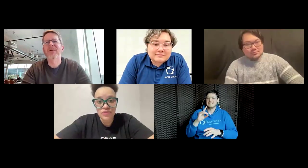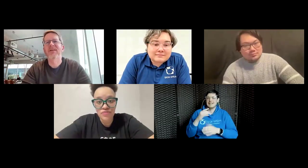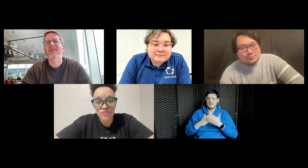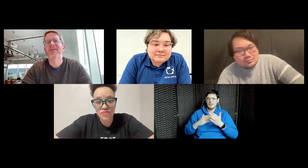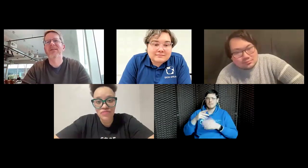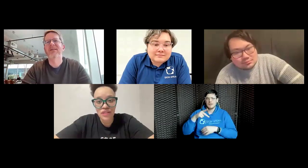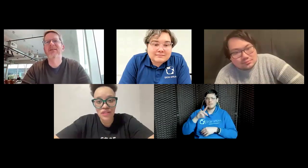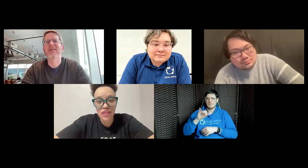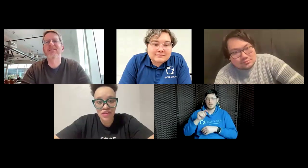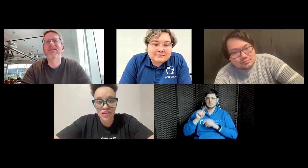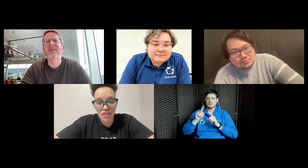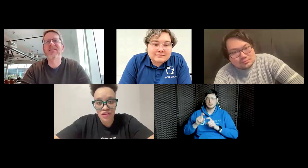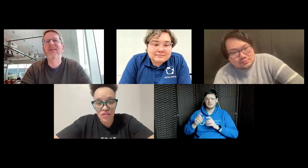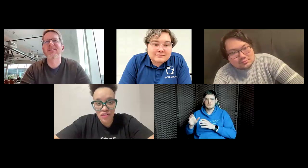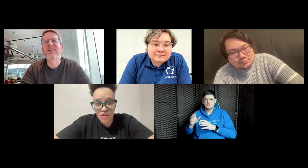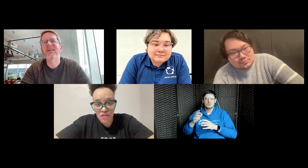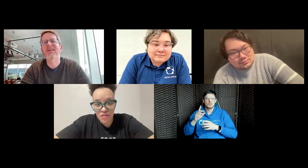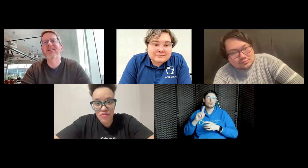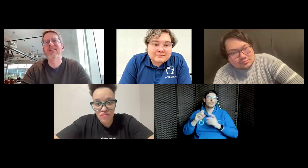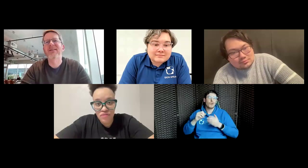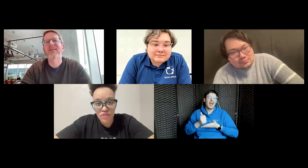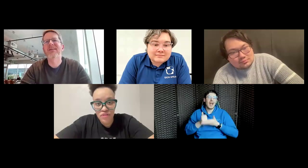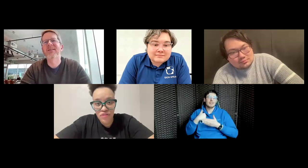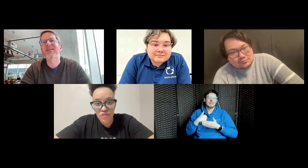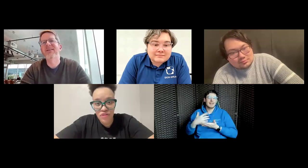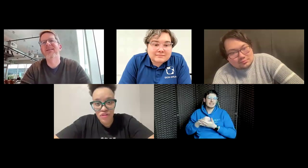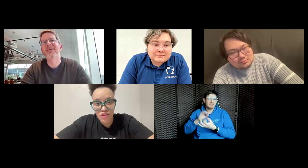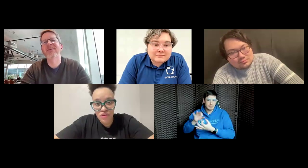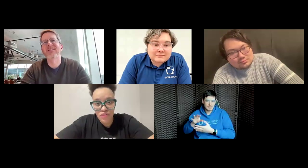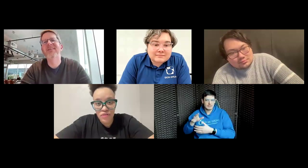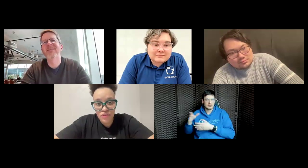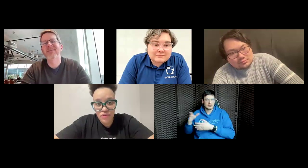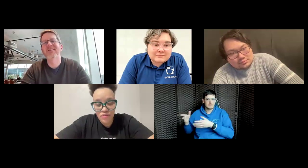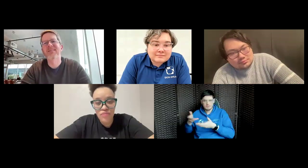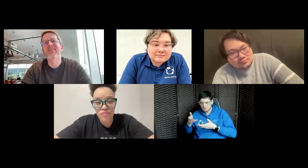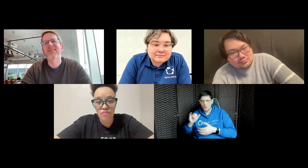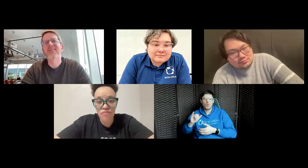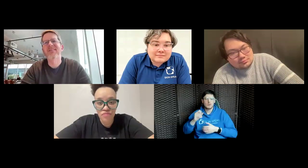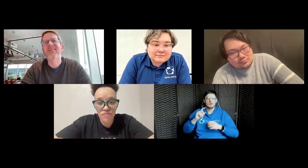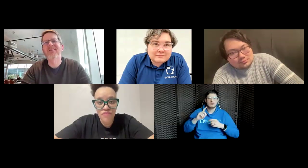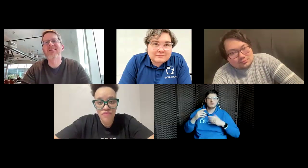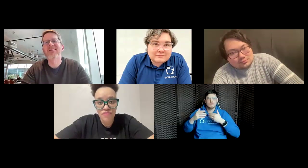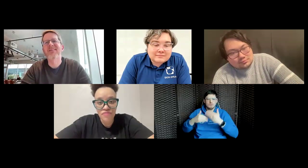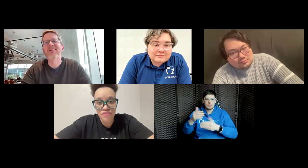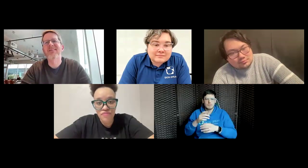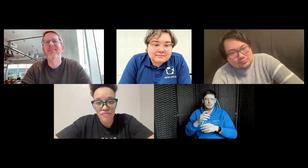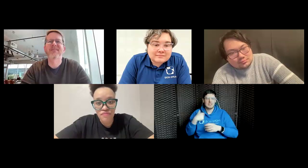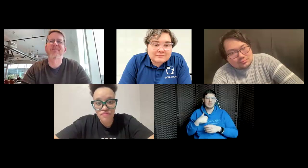Brian here. Yeah, we have done some testing. We're just helping us again gather more feedback and